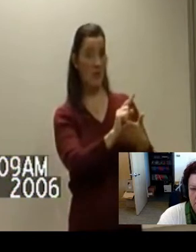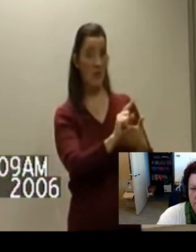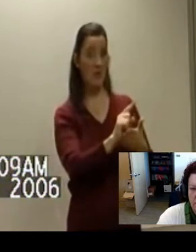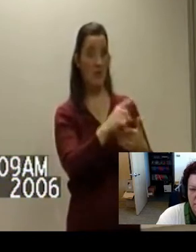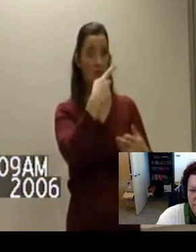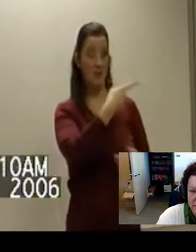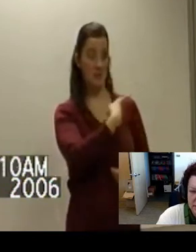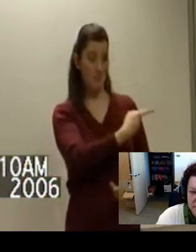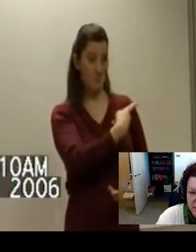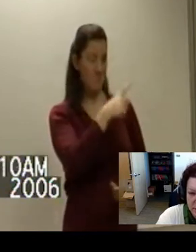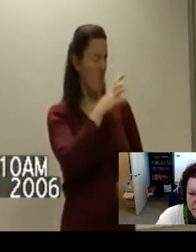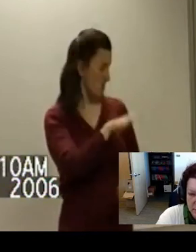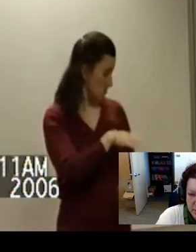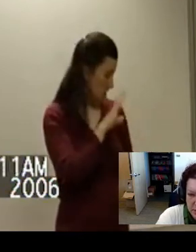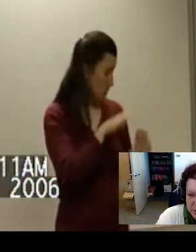So it was sometime around March.